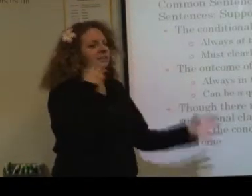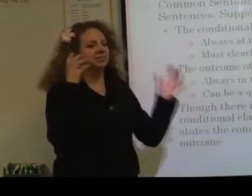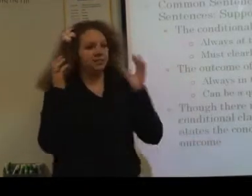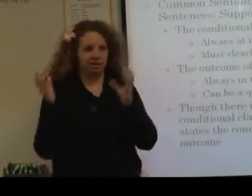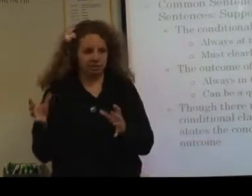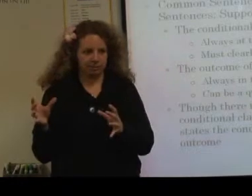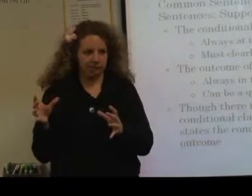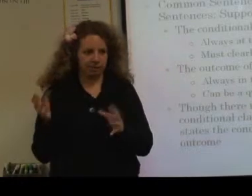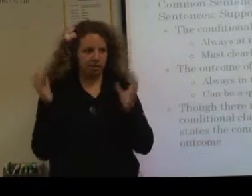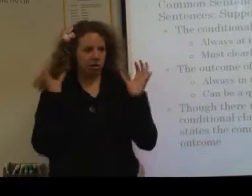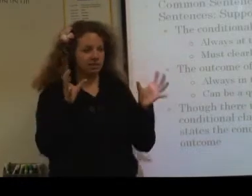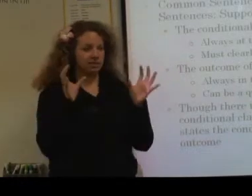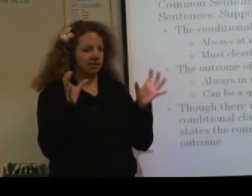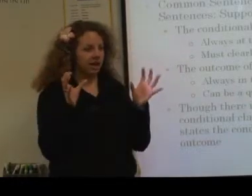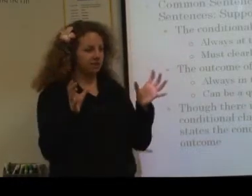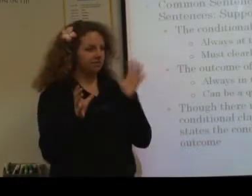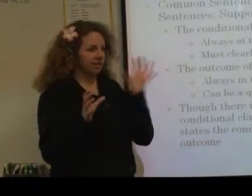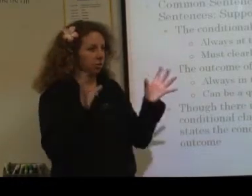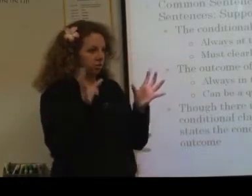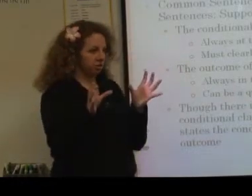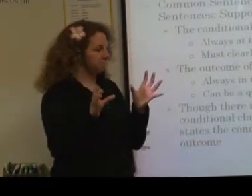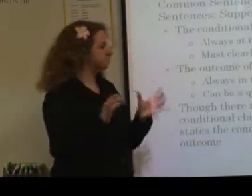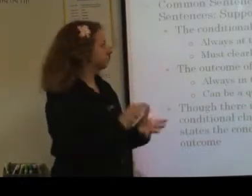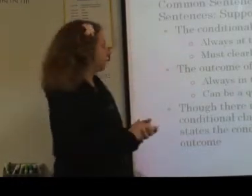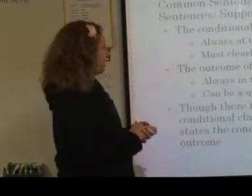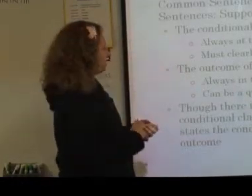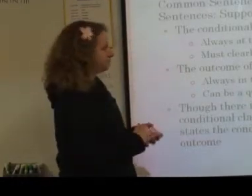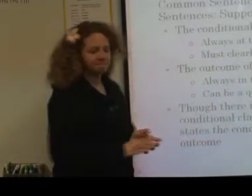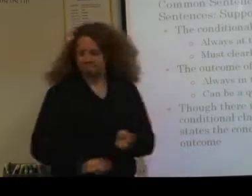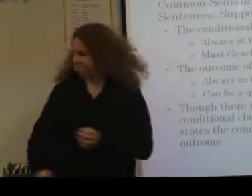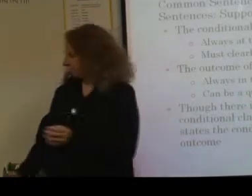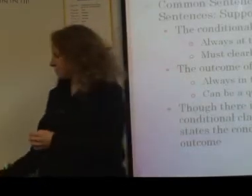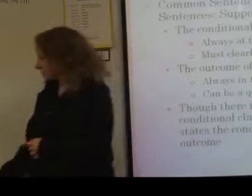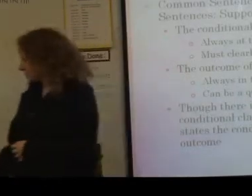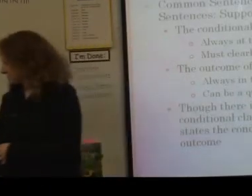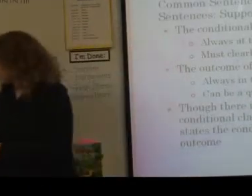place, then this will happen. It always has to have that order. Okay?